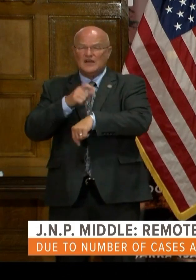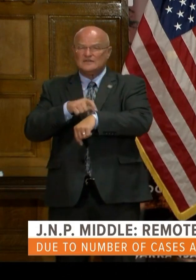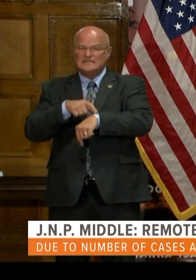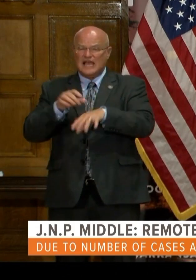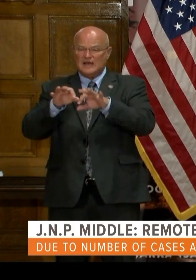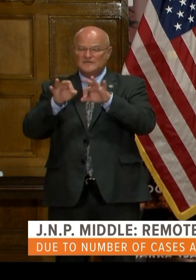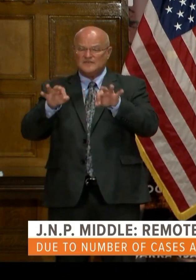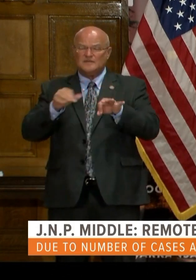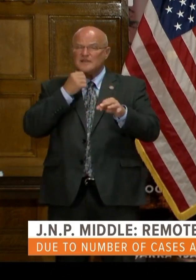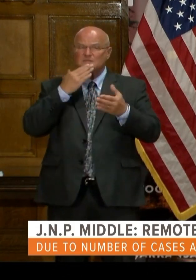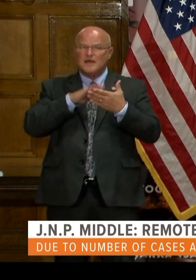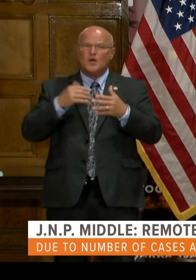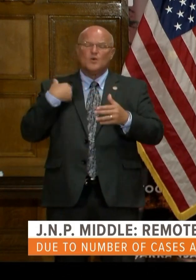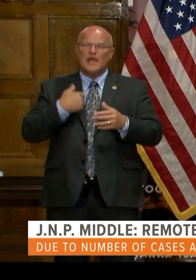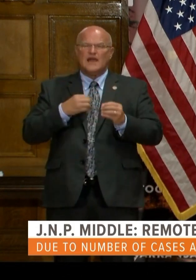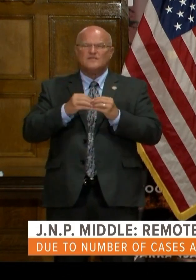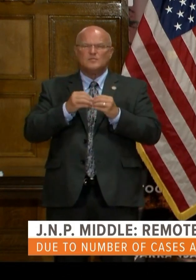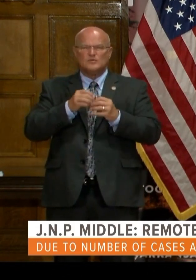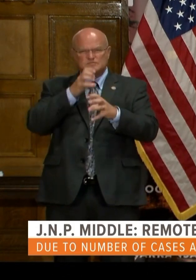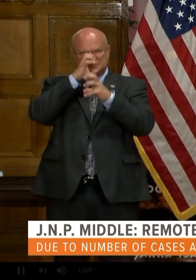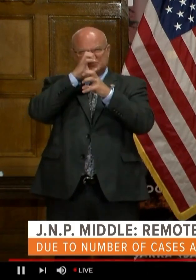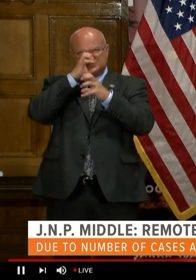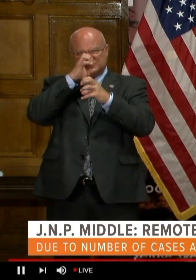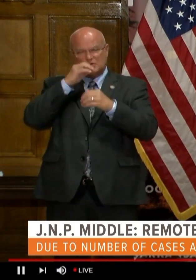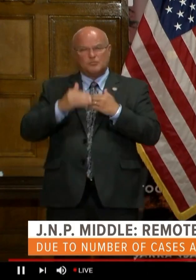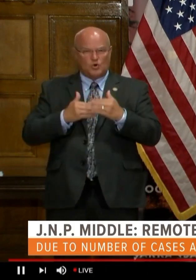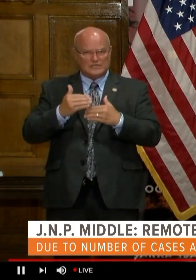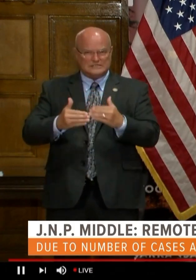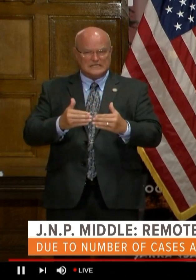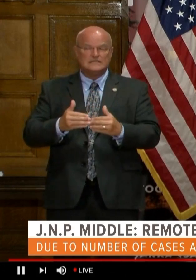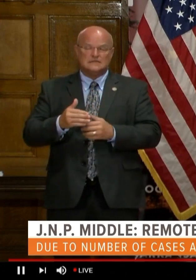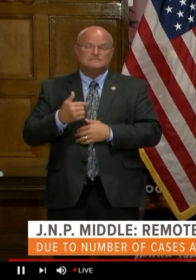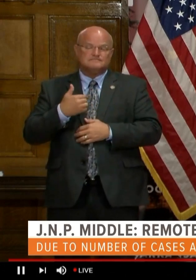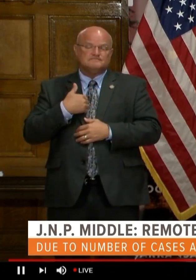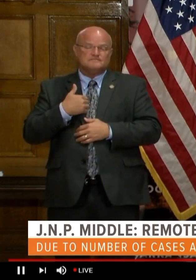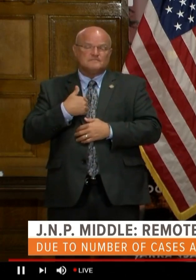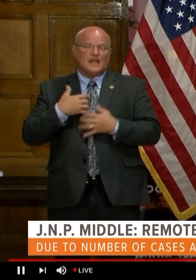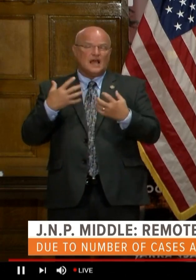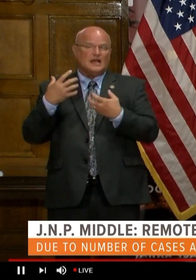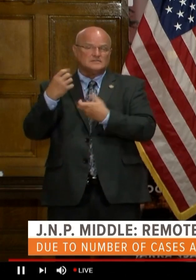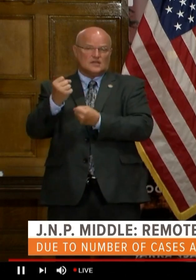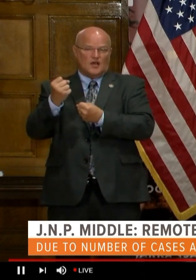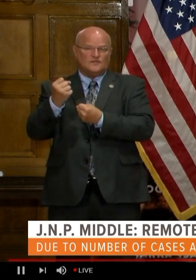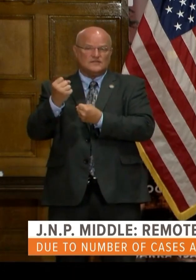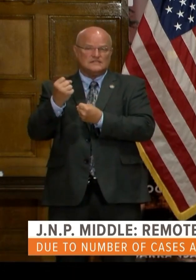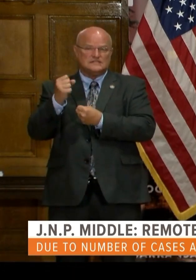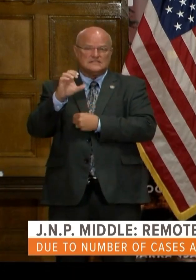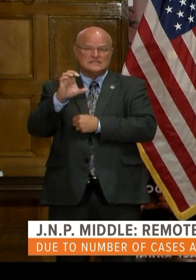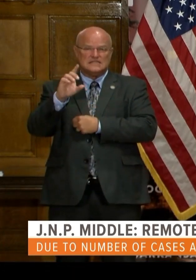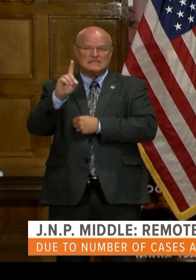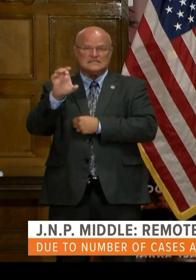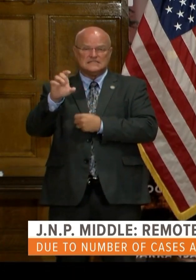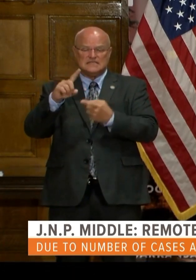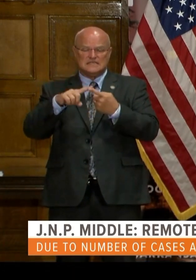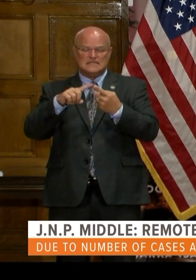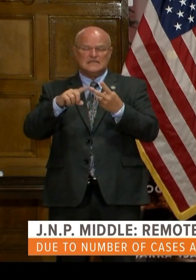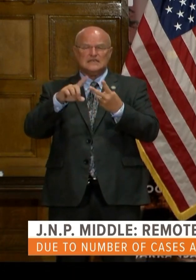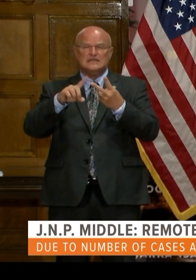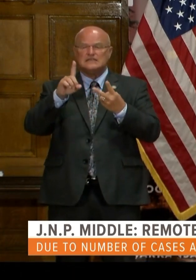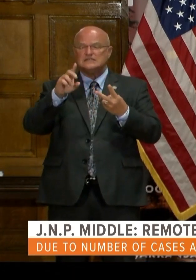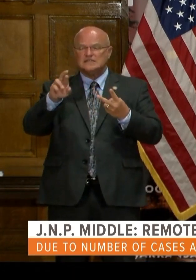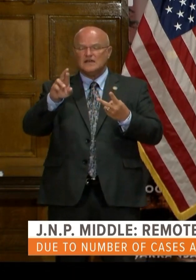is not bad. We have a more rigorous review process. So I have confidence in the CDC, Dr. Redfield,